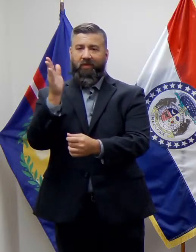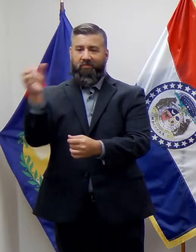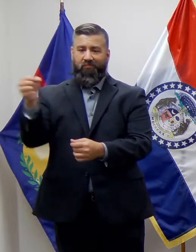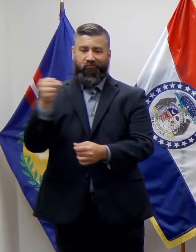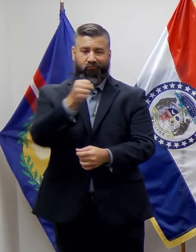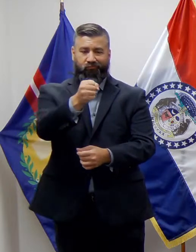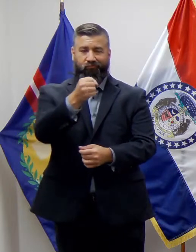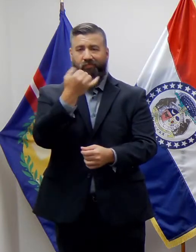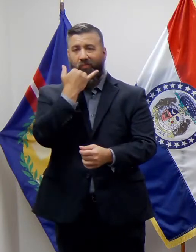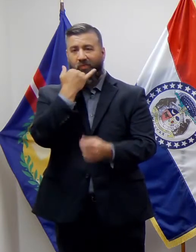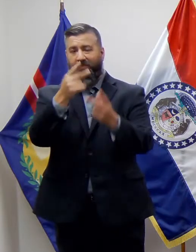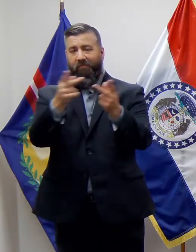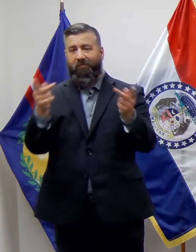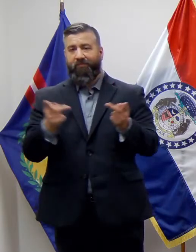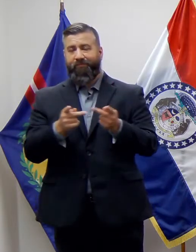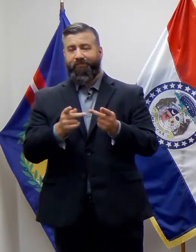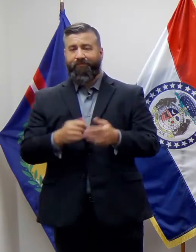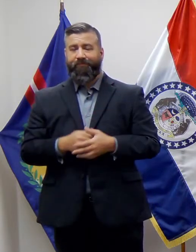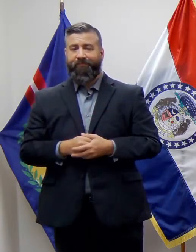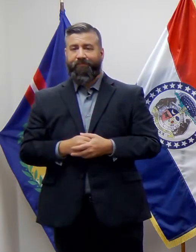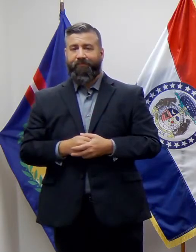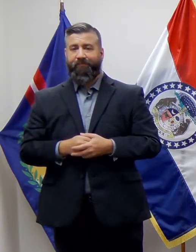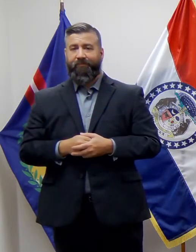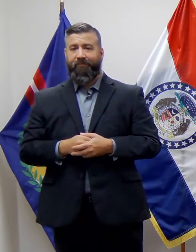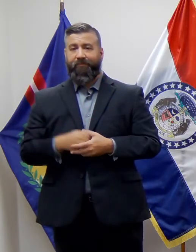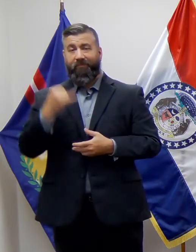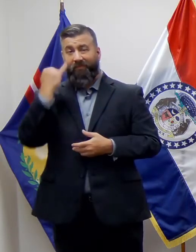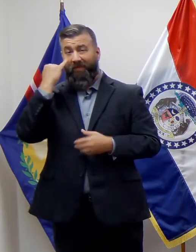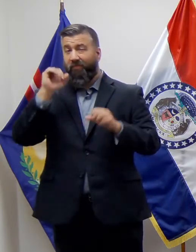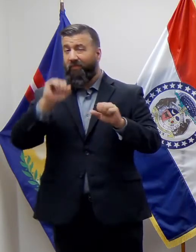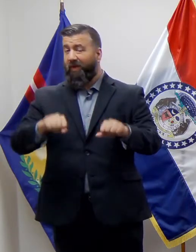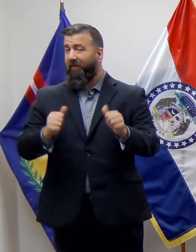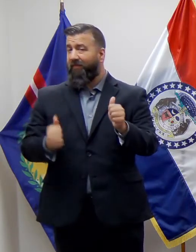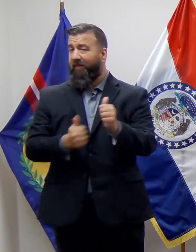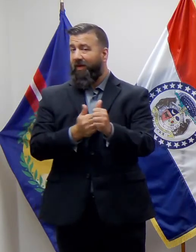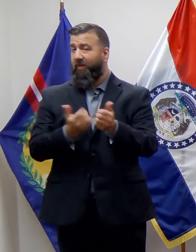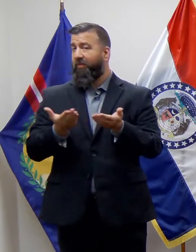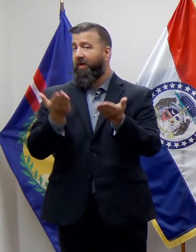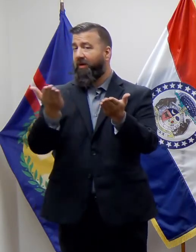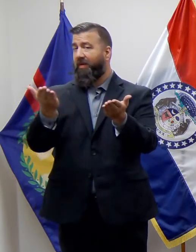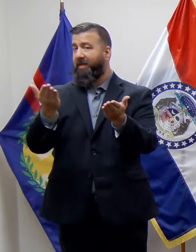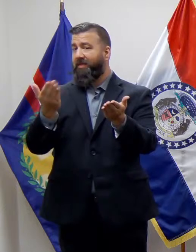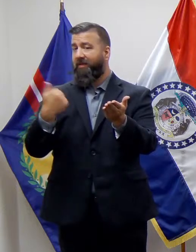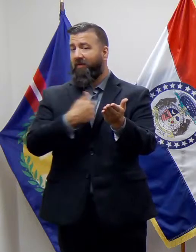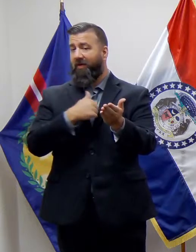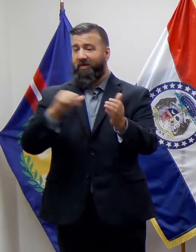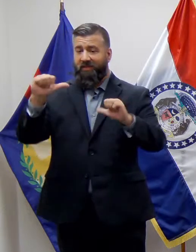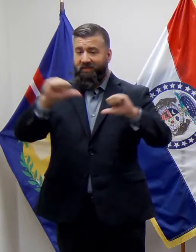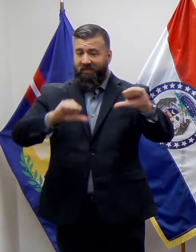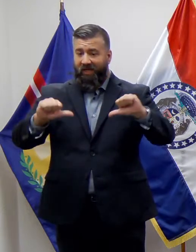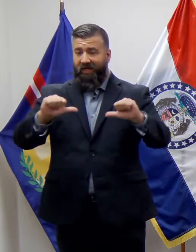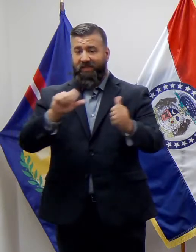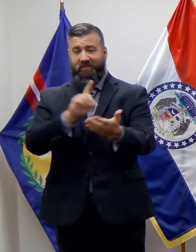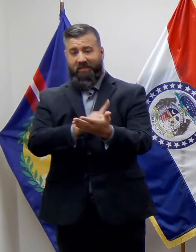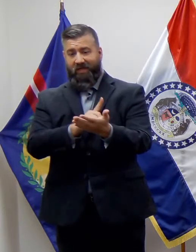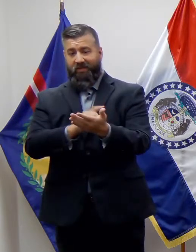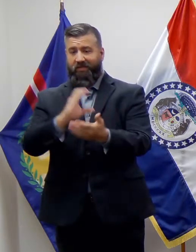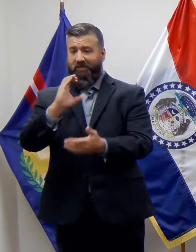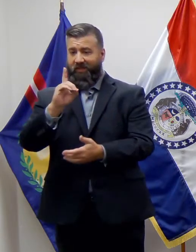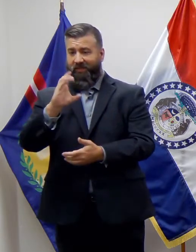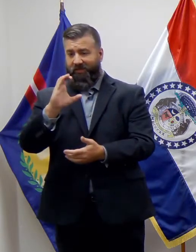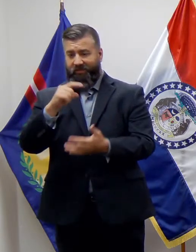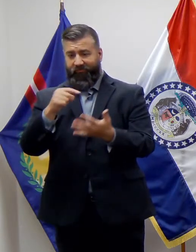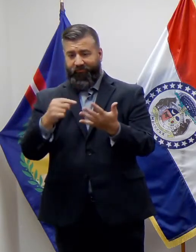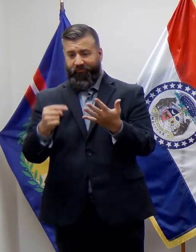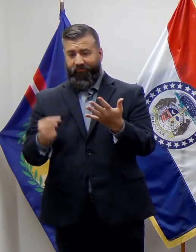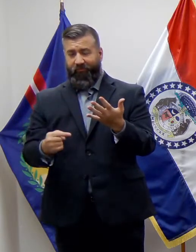in the wrong place. So if we can follow the recommendations of our public health department and the CDC